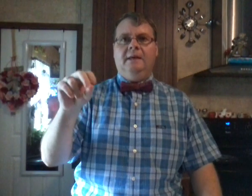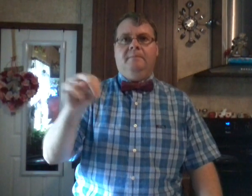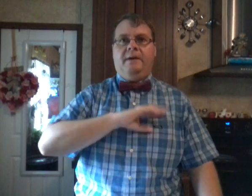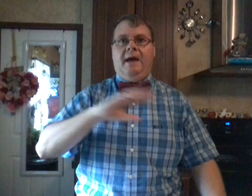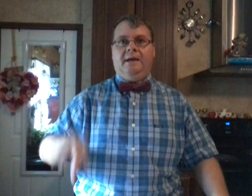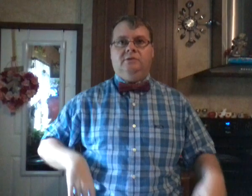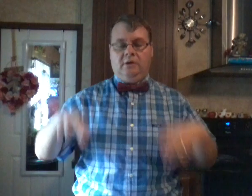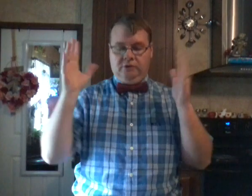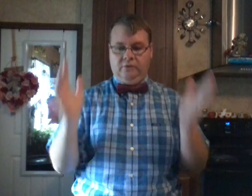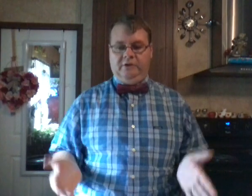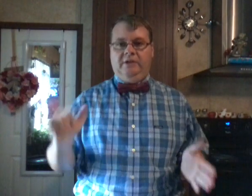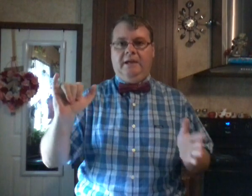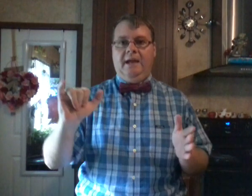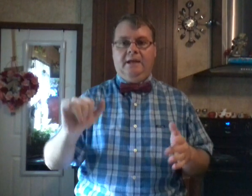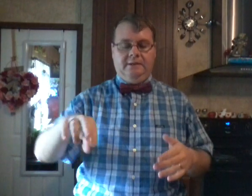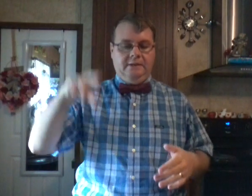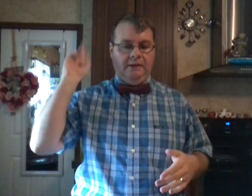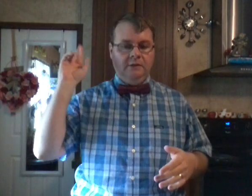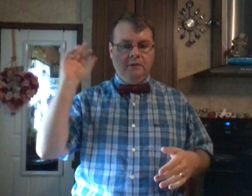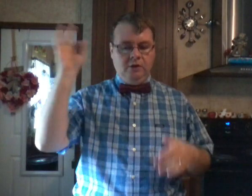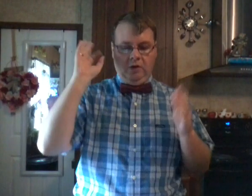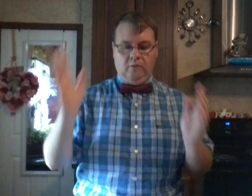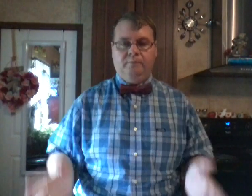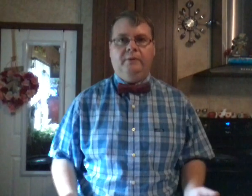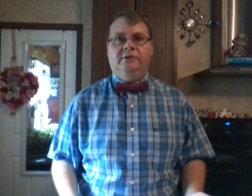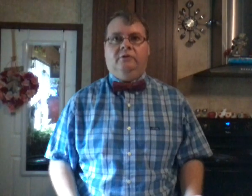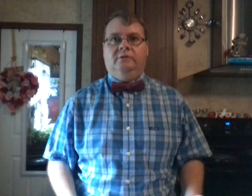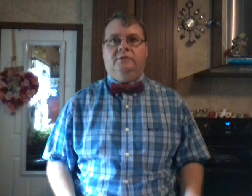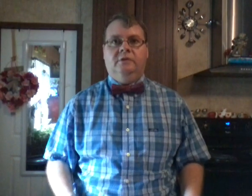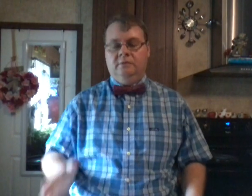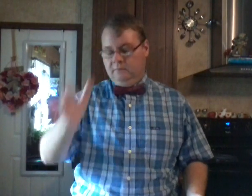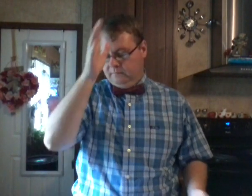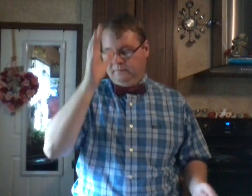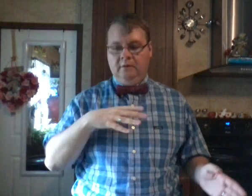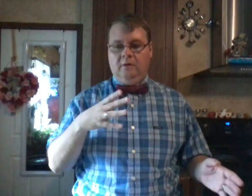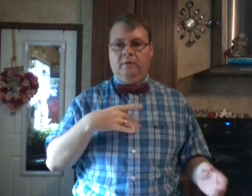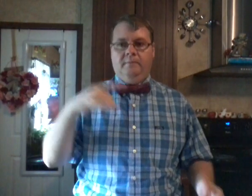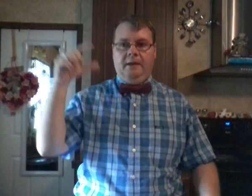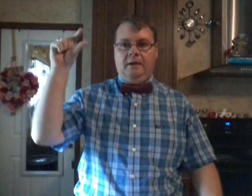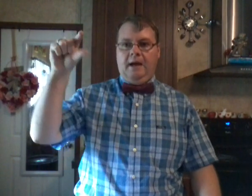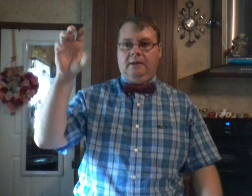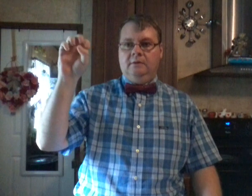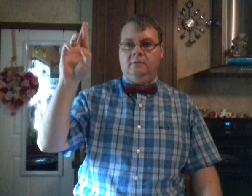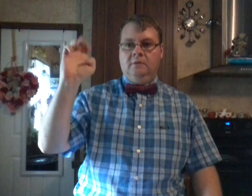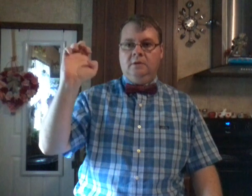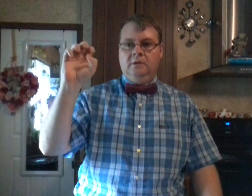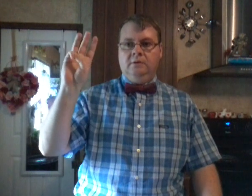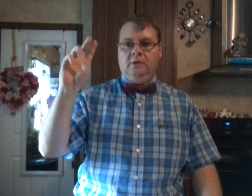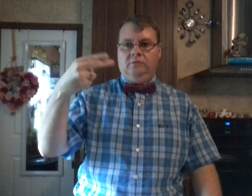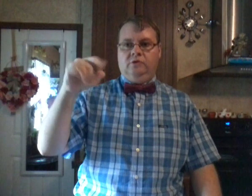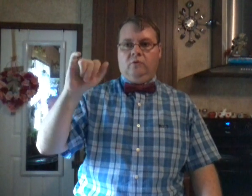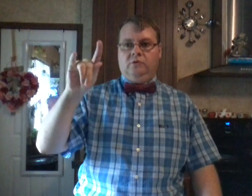impact on Christianity, you know, were preachers. You know, with men like, you know, George